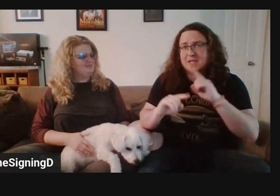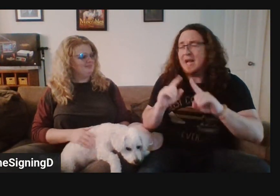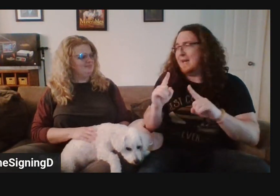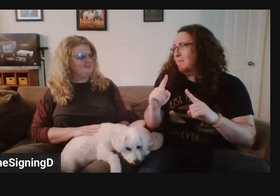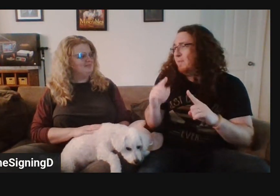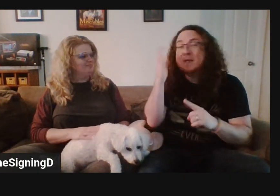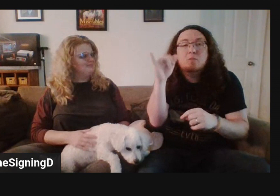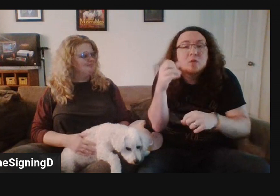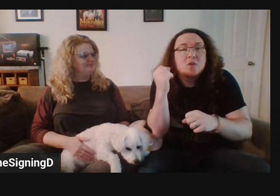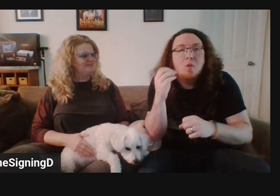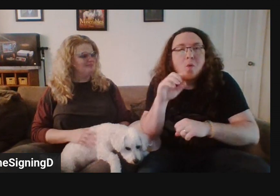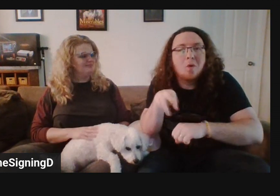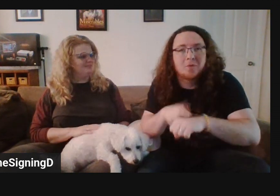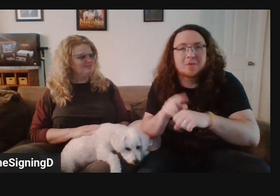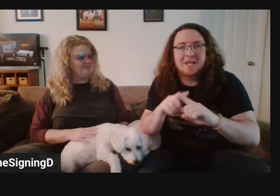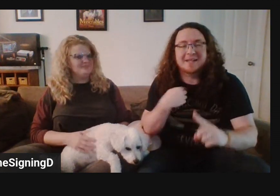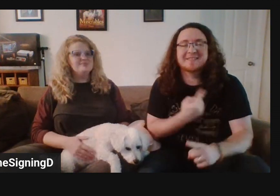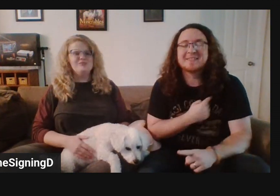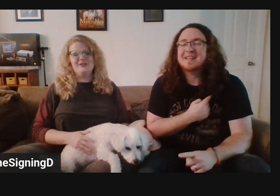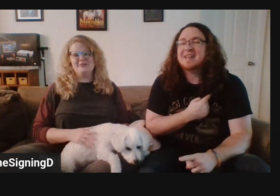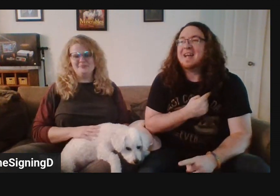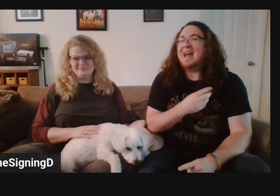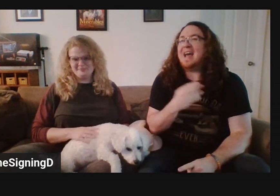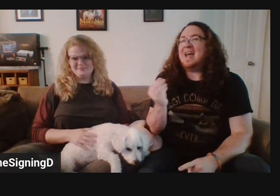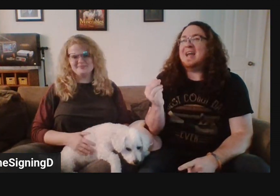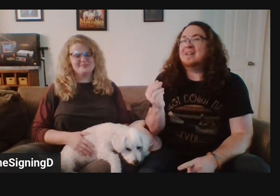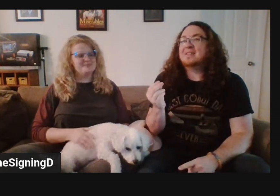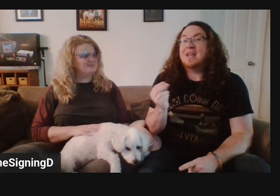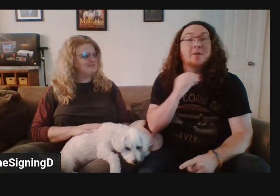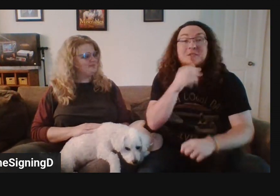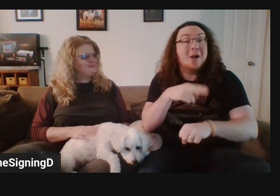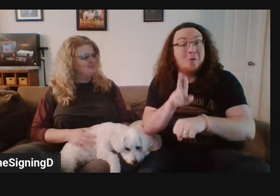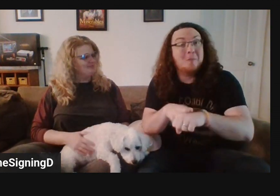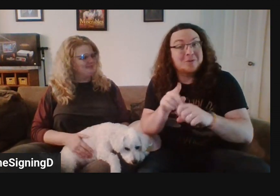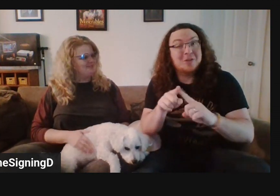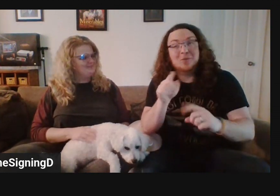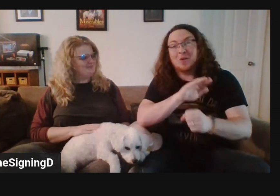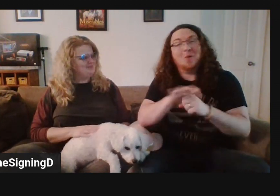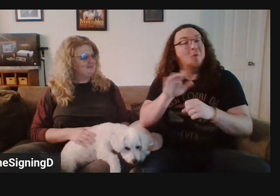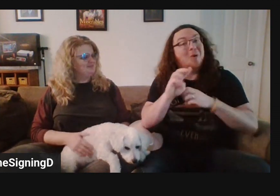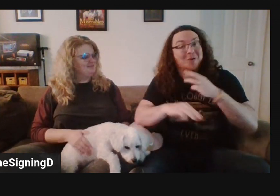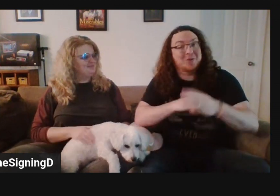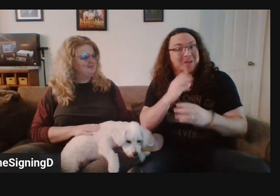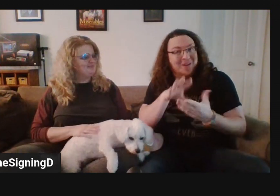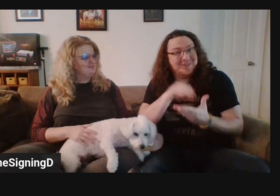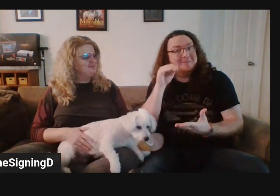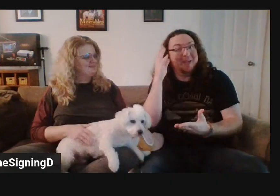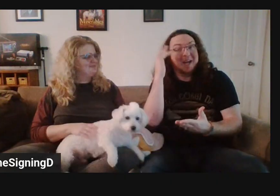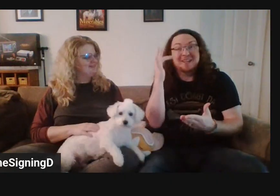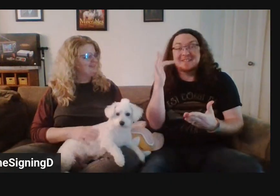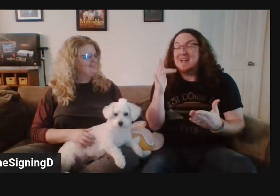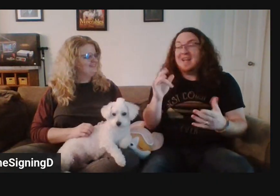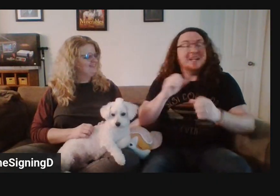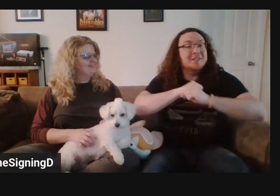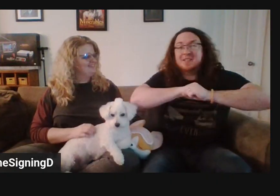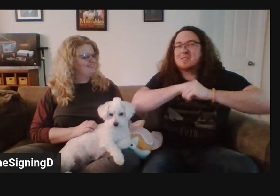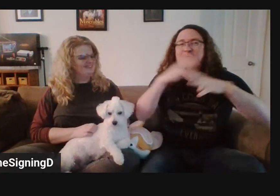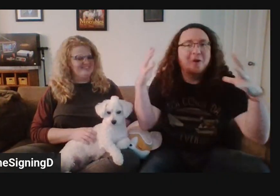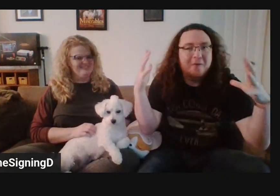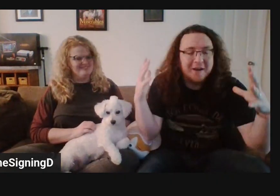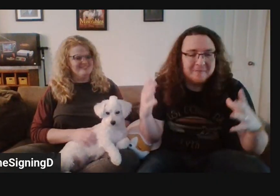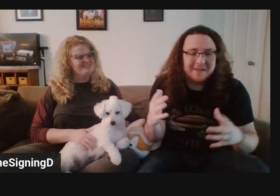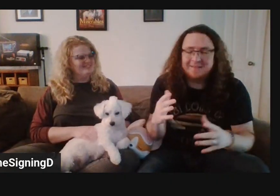knows sign, because it was so normal to us. Right. And it was not normal to the whole world, we learned, because it